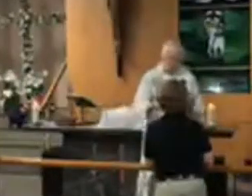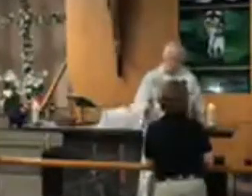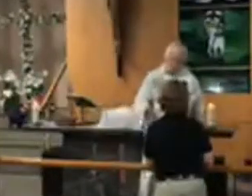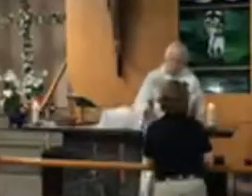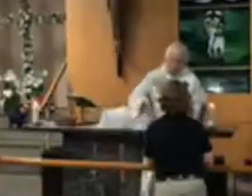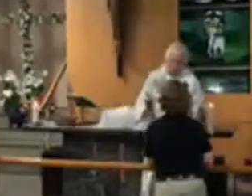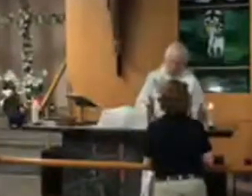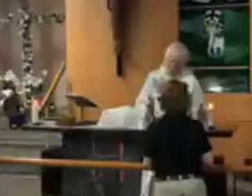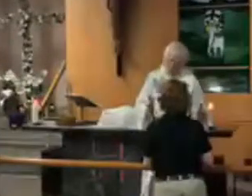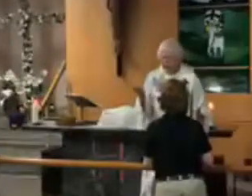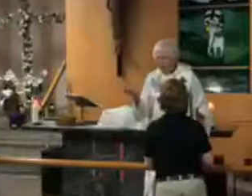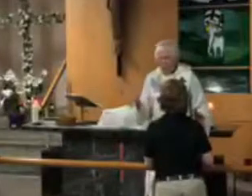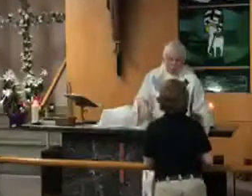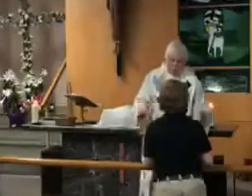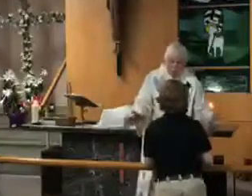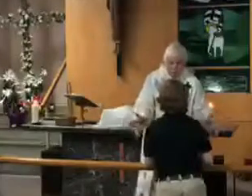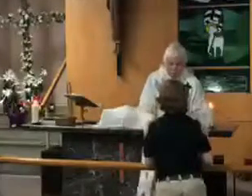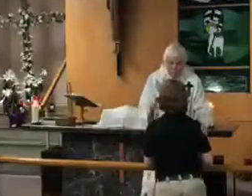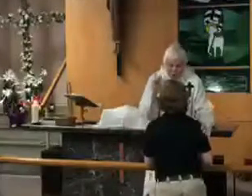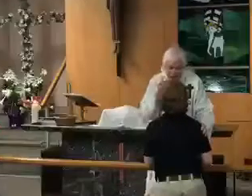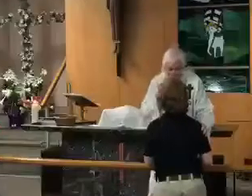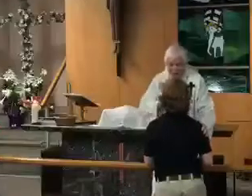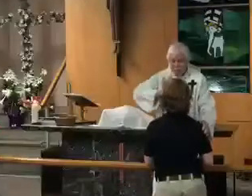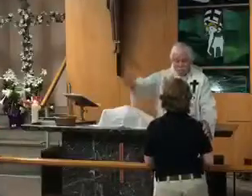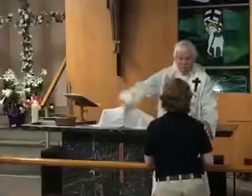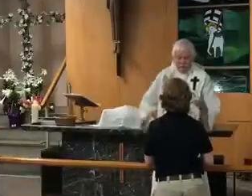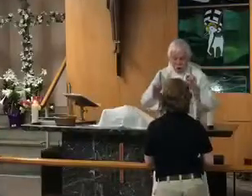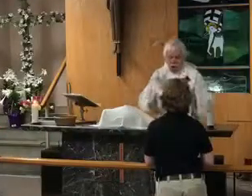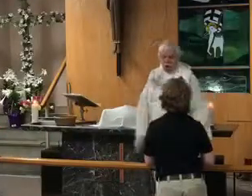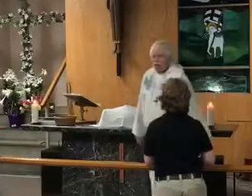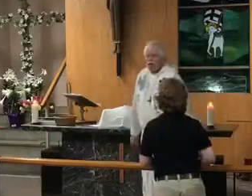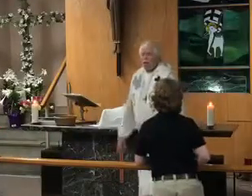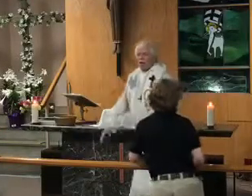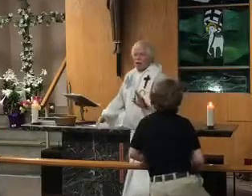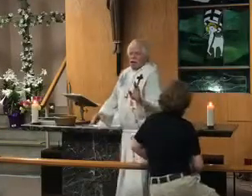I know. I'm your grandma. So remember, every day forever.